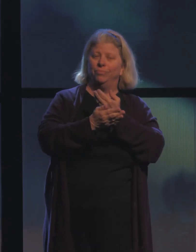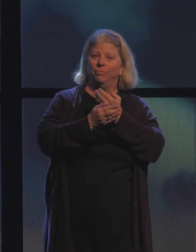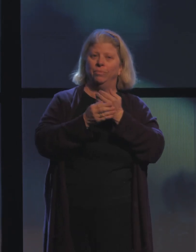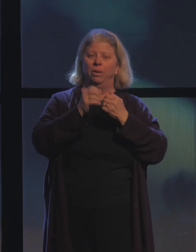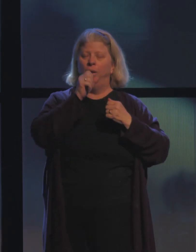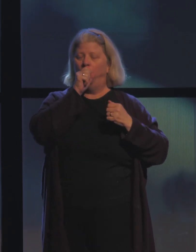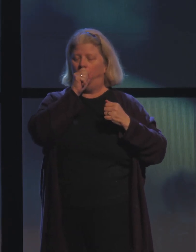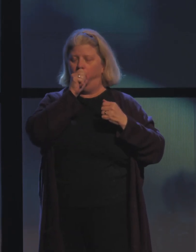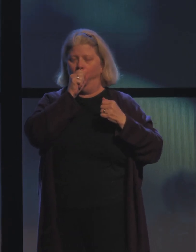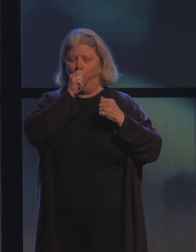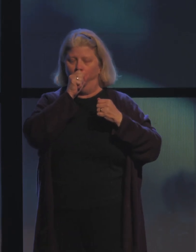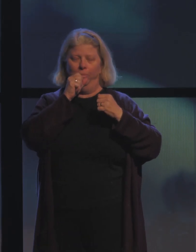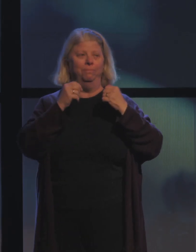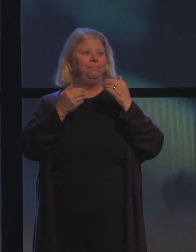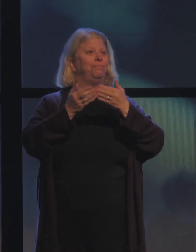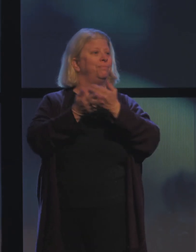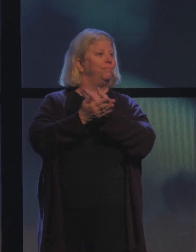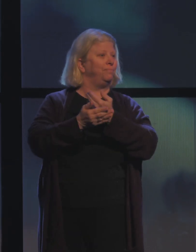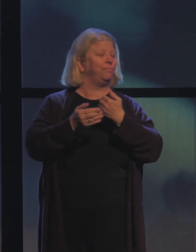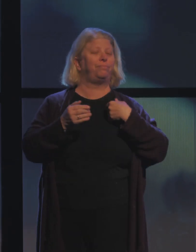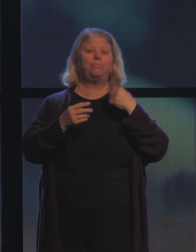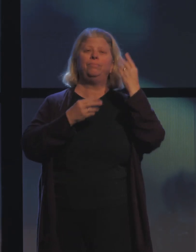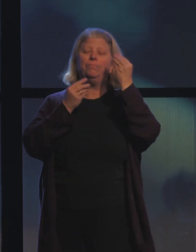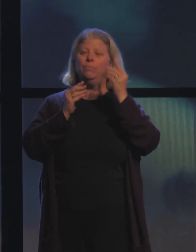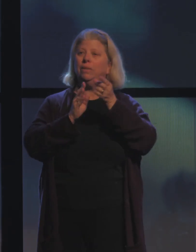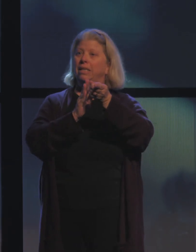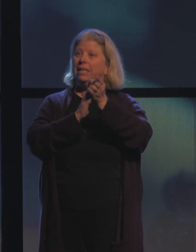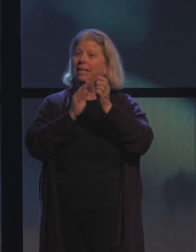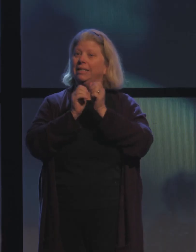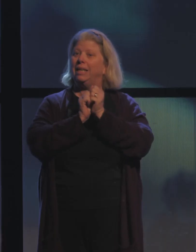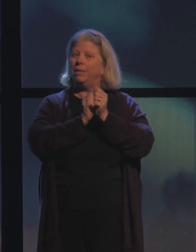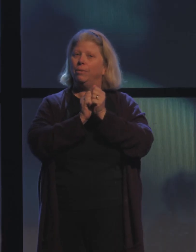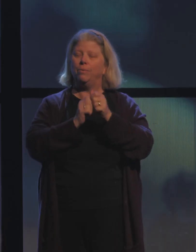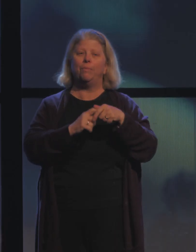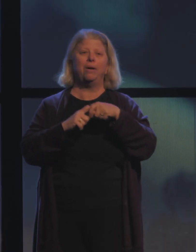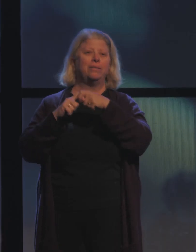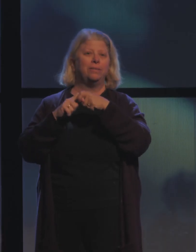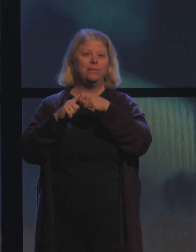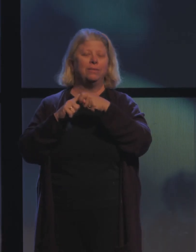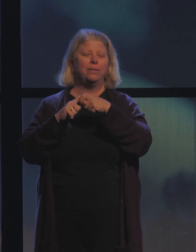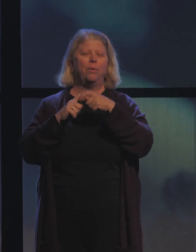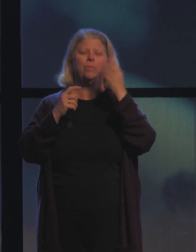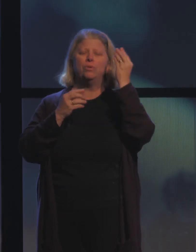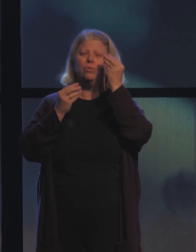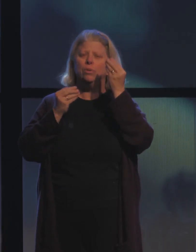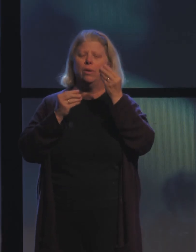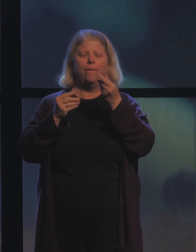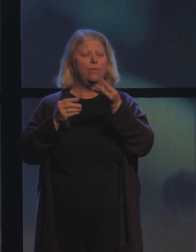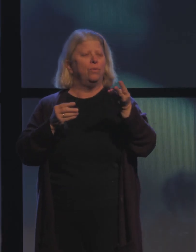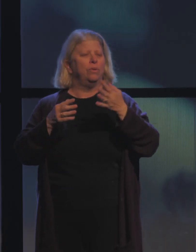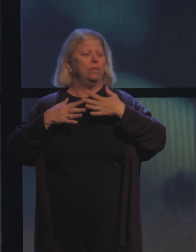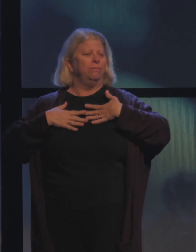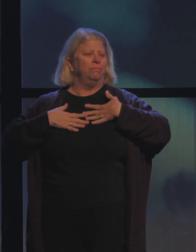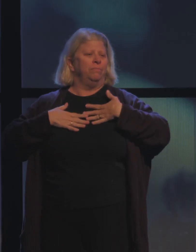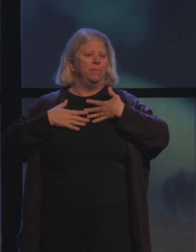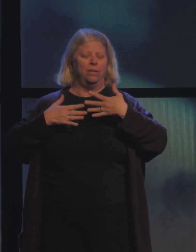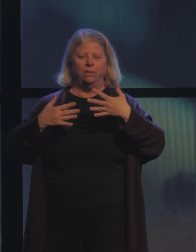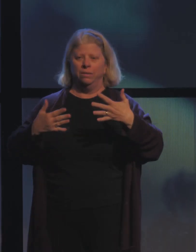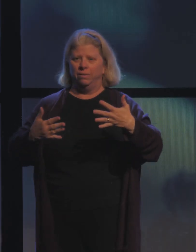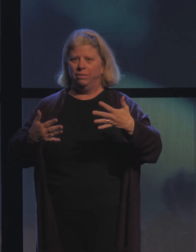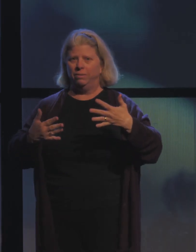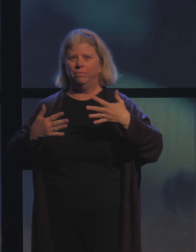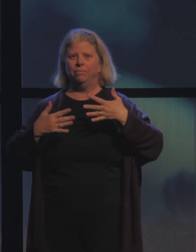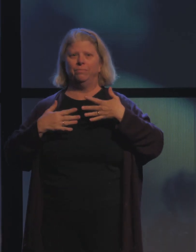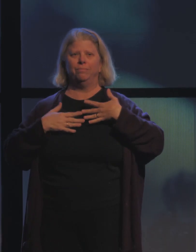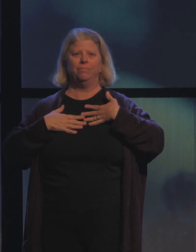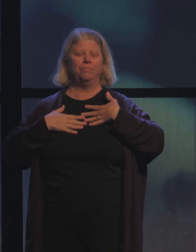to come? And so let's just take a second together and pause. I want you to maybe take a few deep breaths, and I want you to just think for